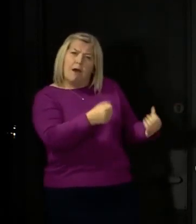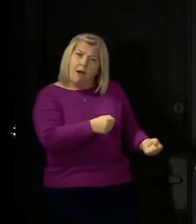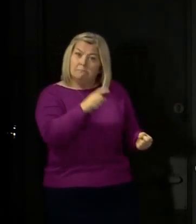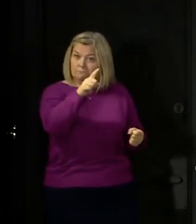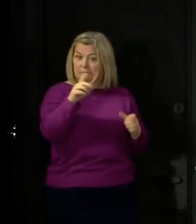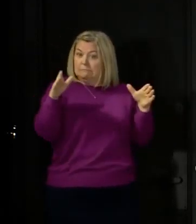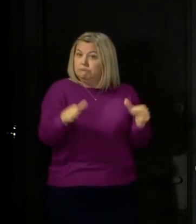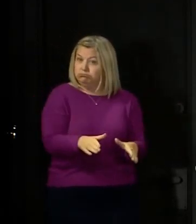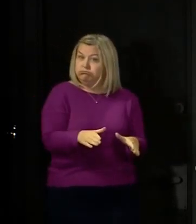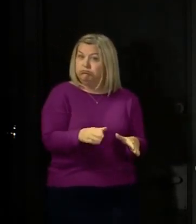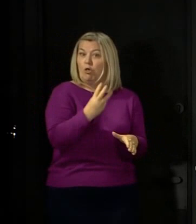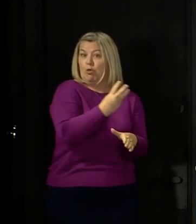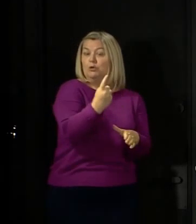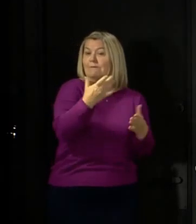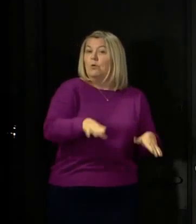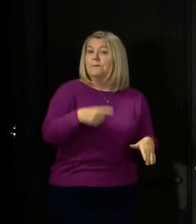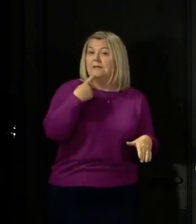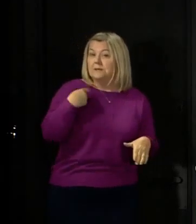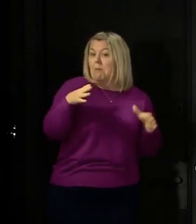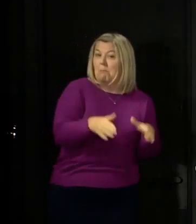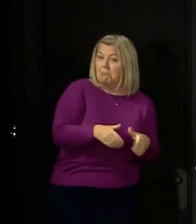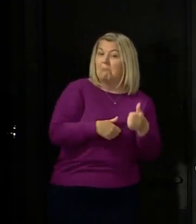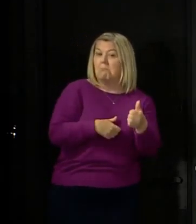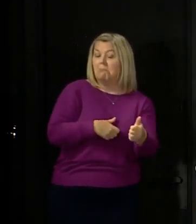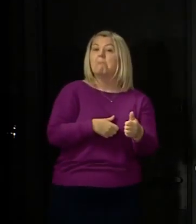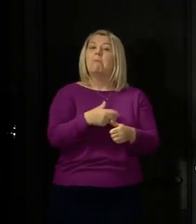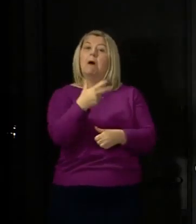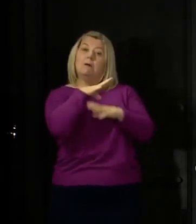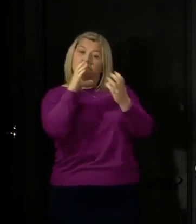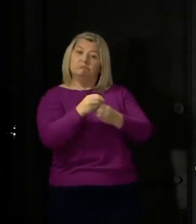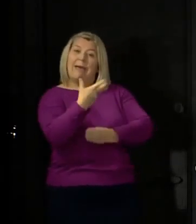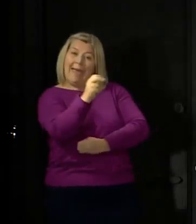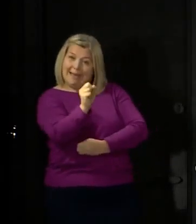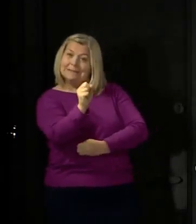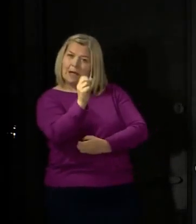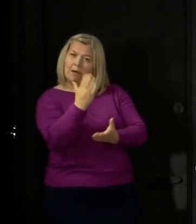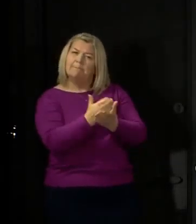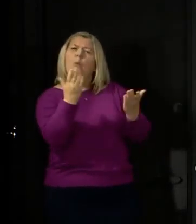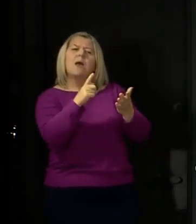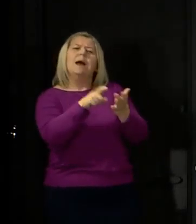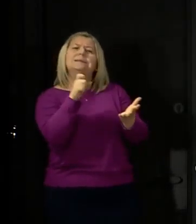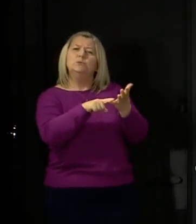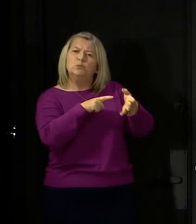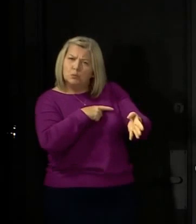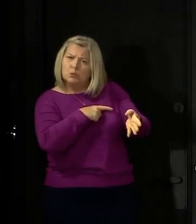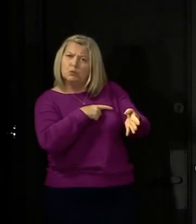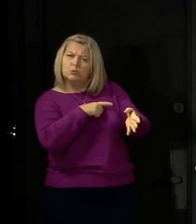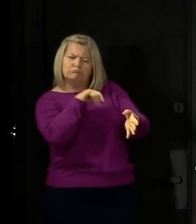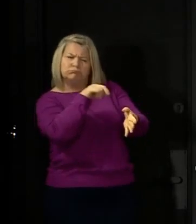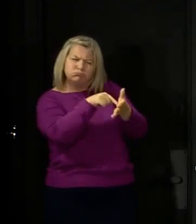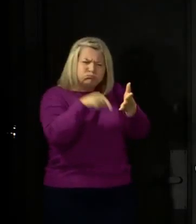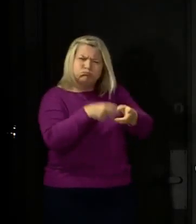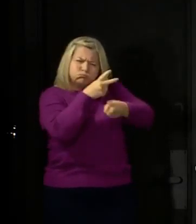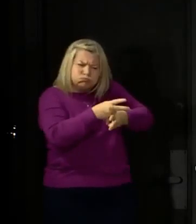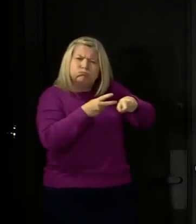decrease of 31 from yesterday. A total of 80 people last night were in intensive care with confirmed or suspected COVID-19,